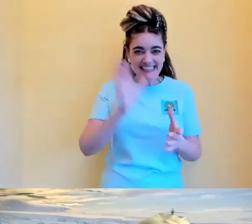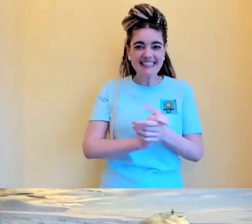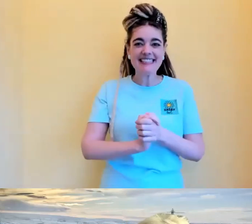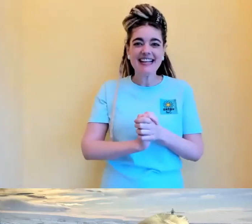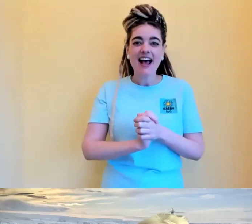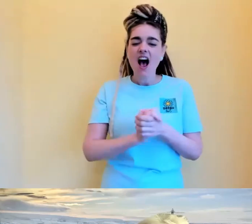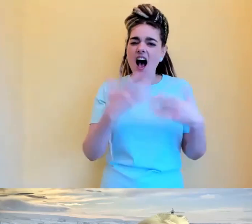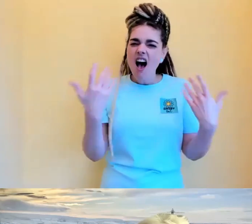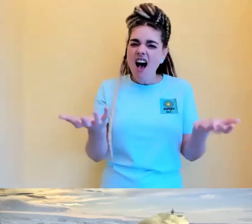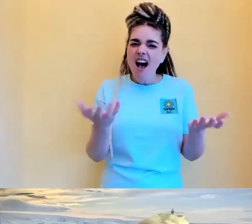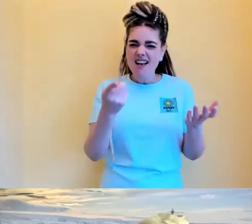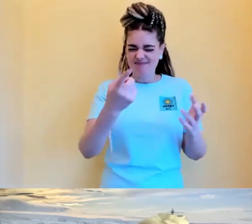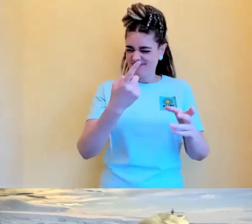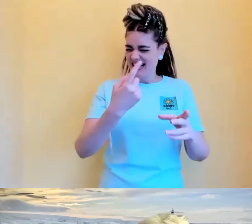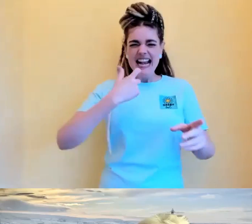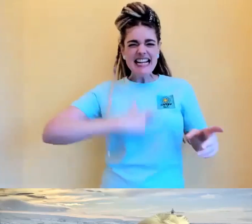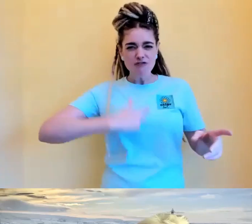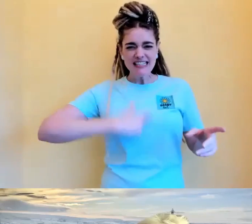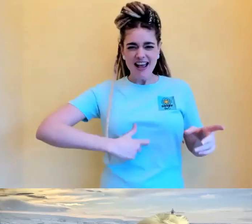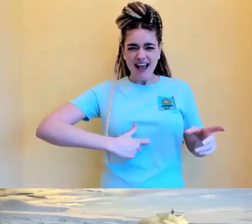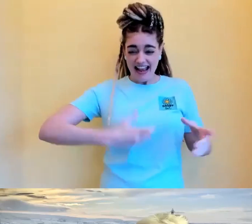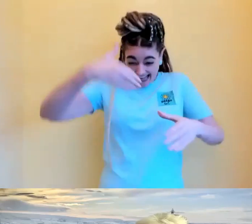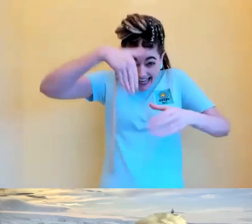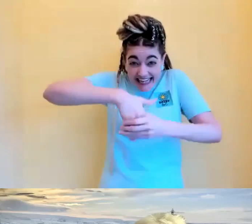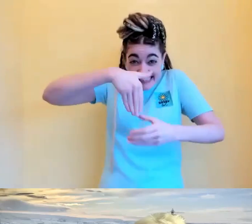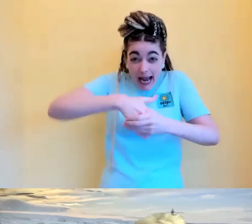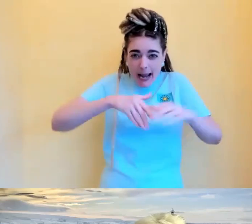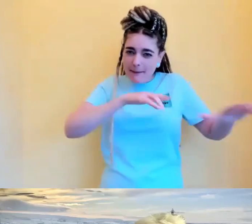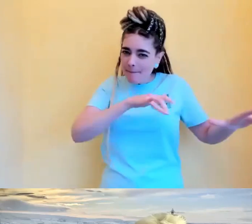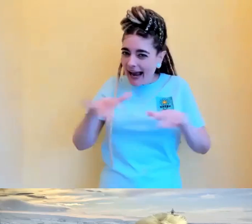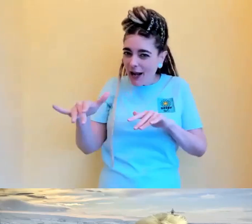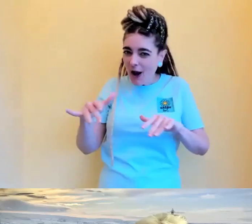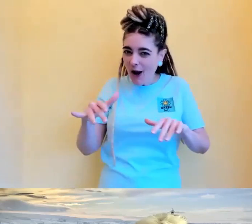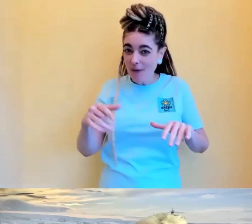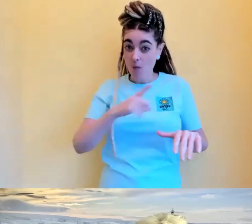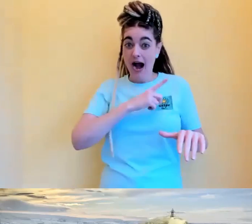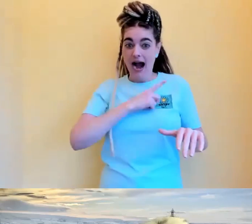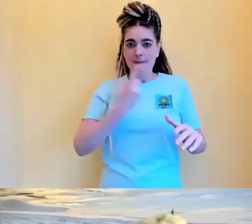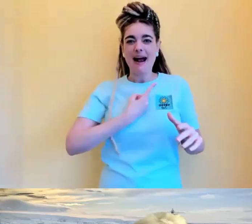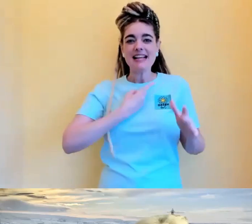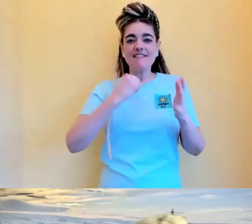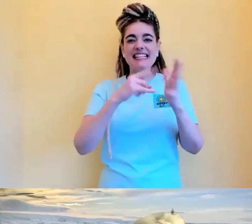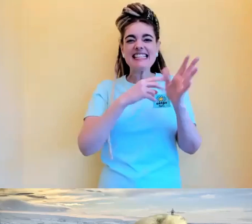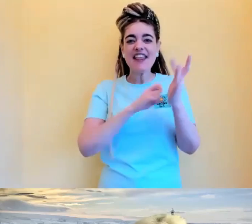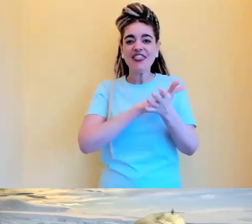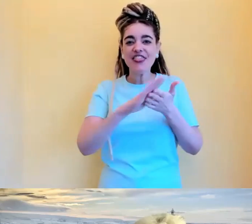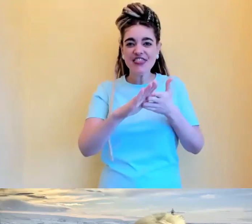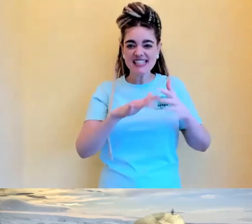what is all this stuff about characters in the piano? I like that because obviously I have a collection of synthesizers, as you can see, and they all have their